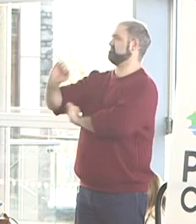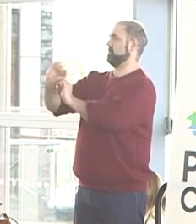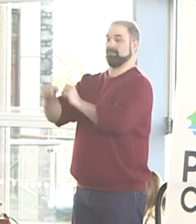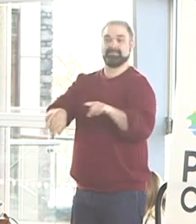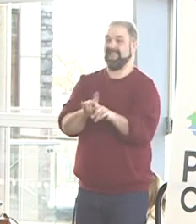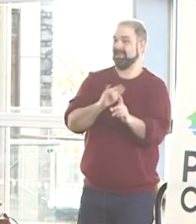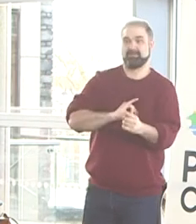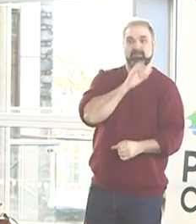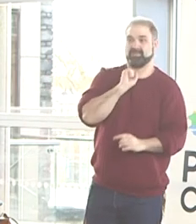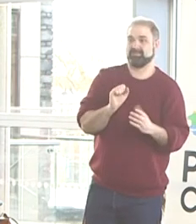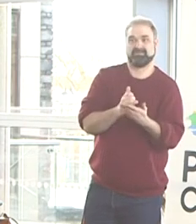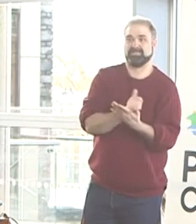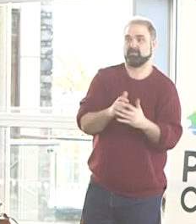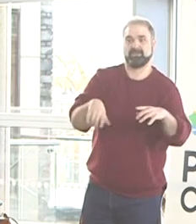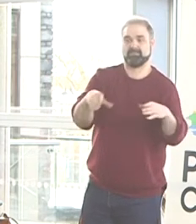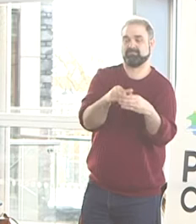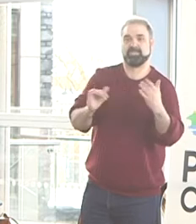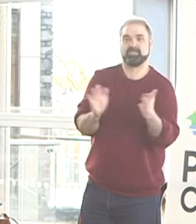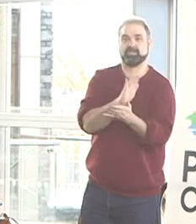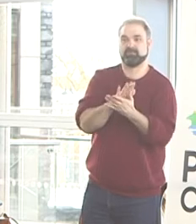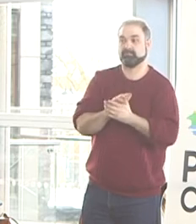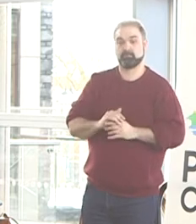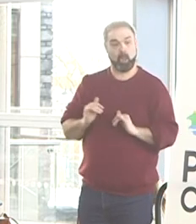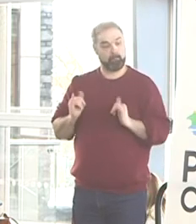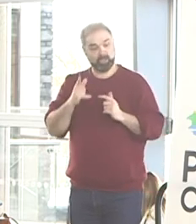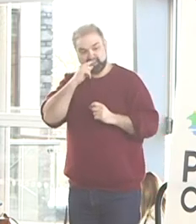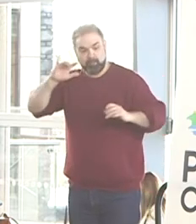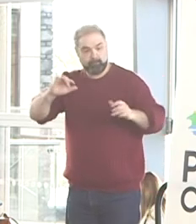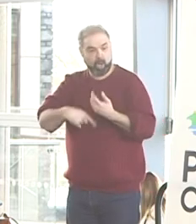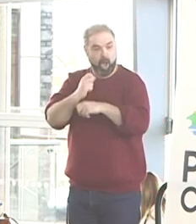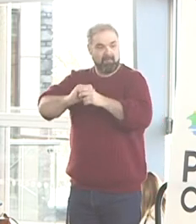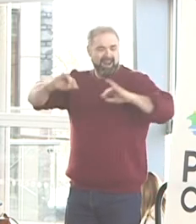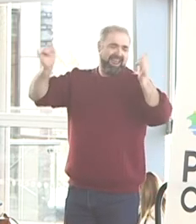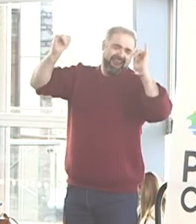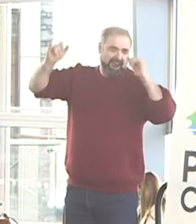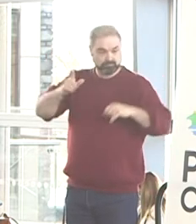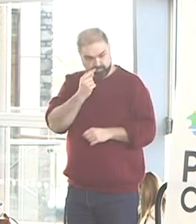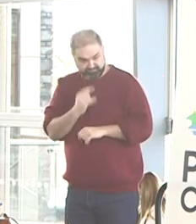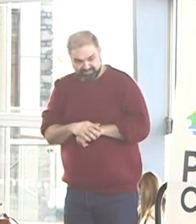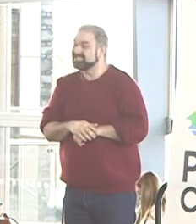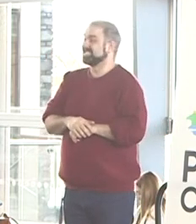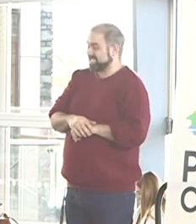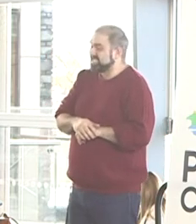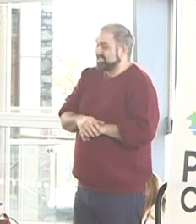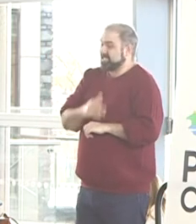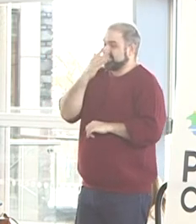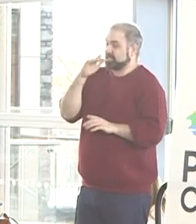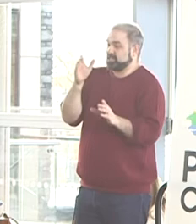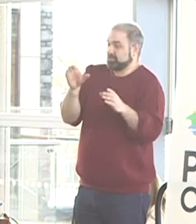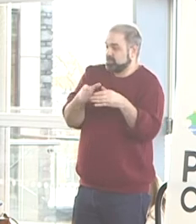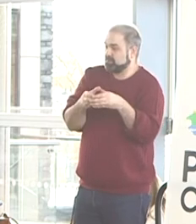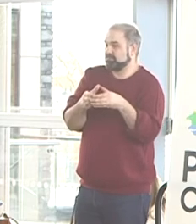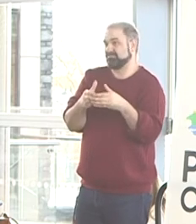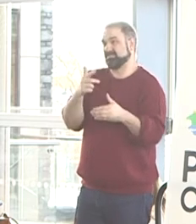we. But the parties could get quite lively, couldn't they? Well, the teenage group party in late